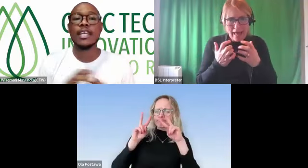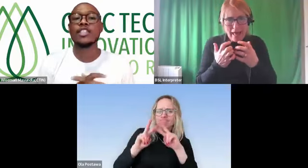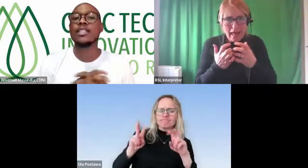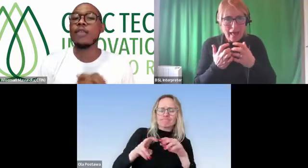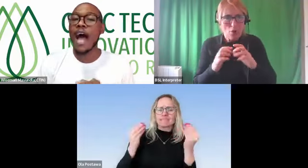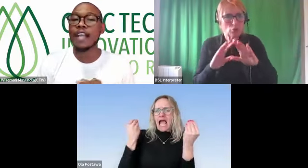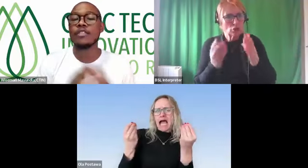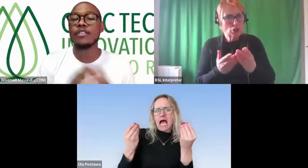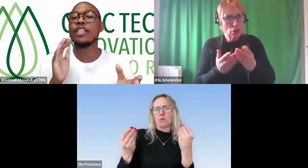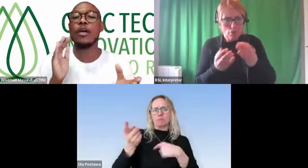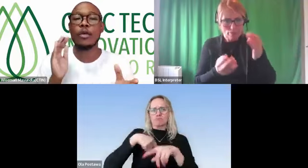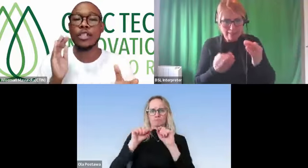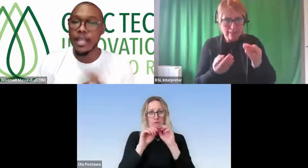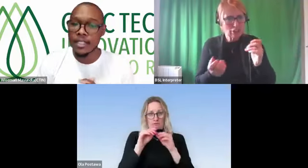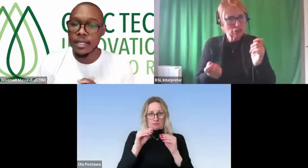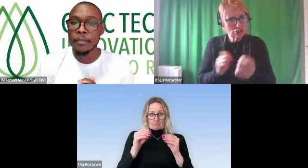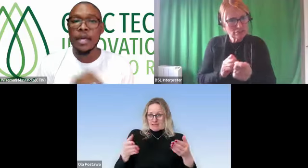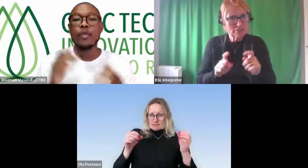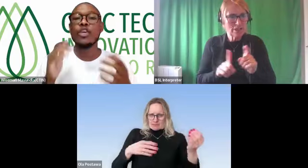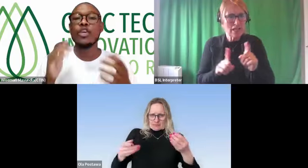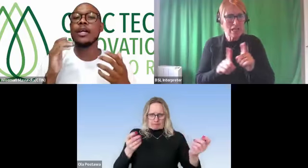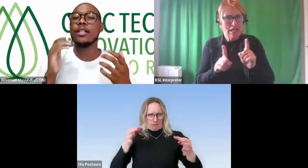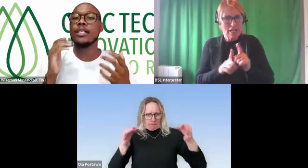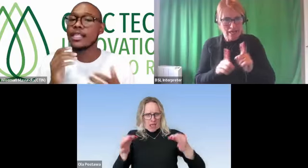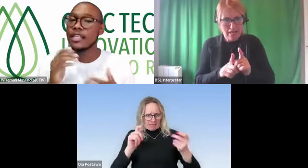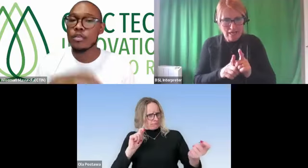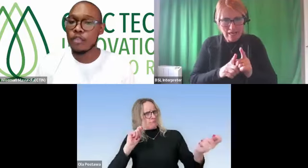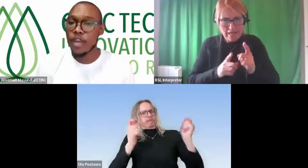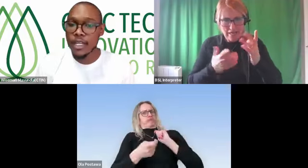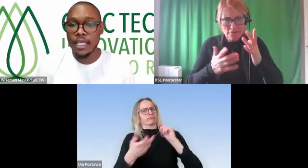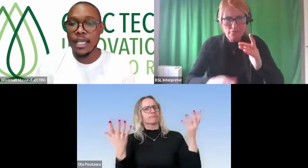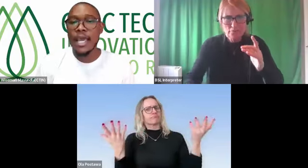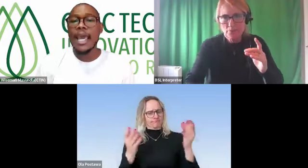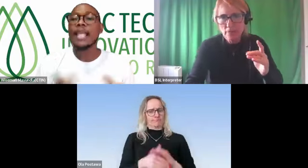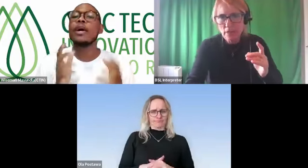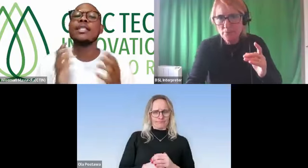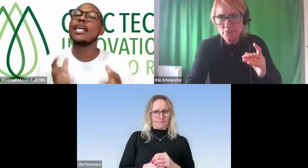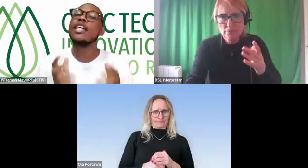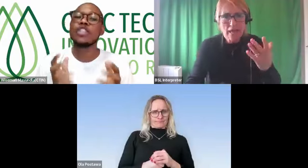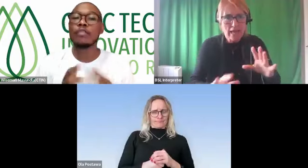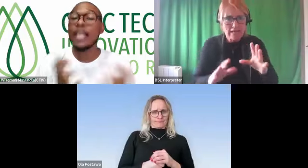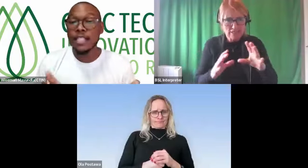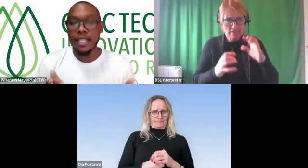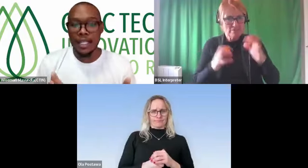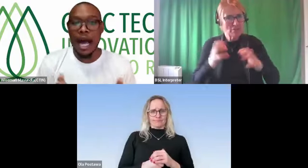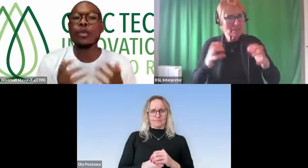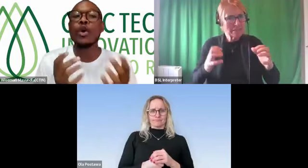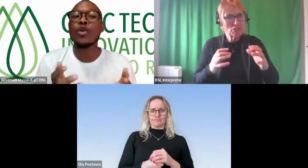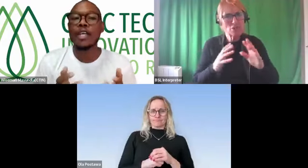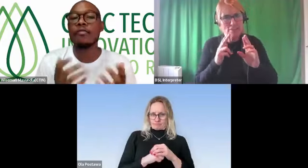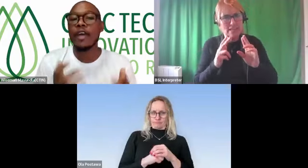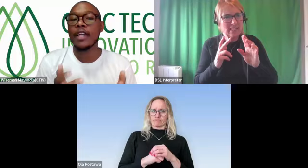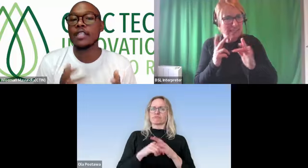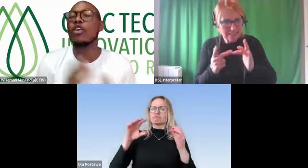geopolitical shifts, such as the rise of digital authoritarianism, regional data sovereignty, and the fragmentation of the internet,